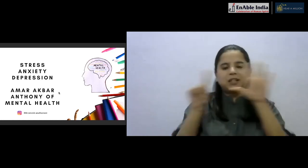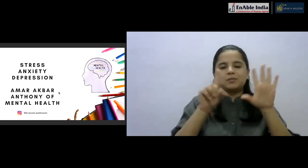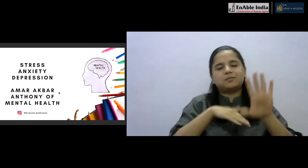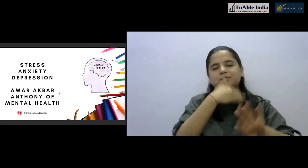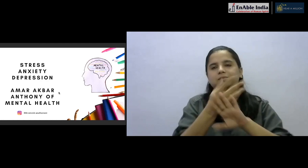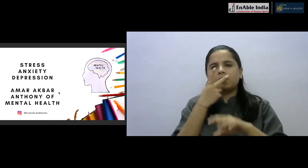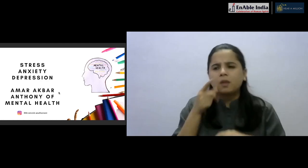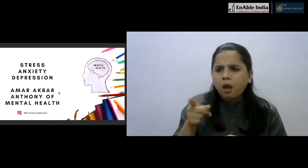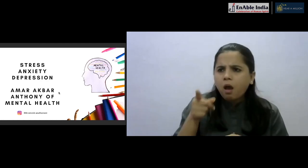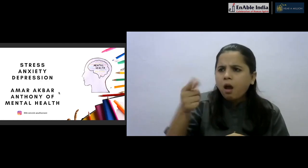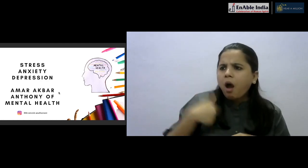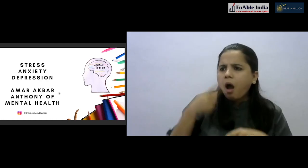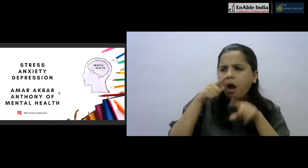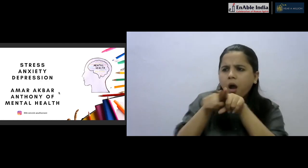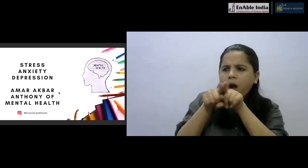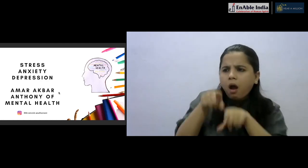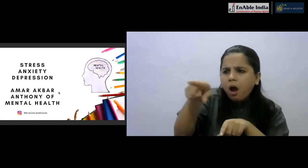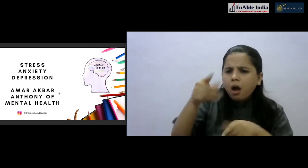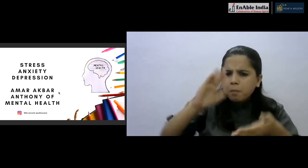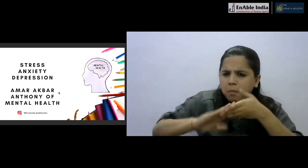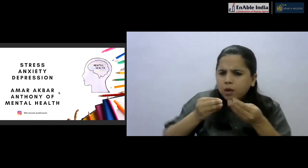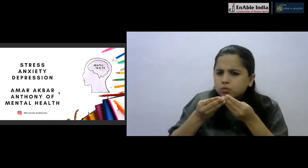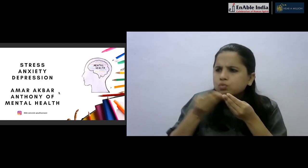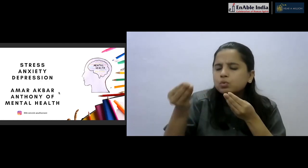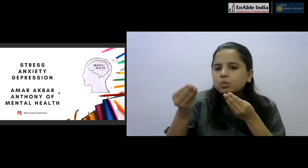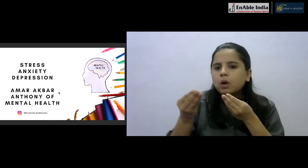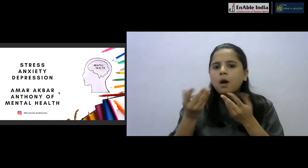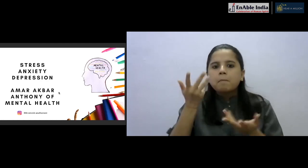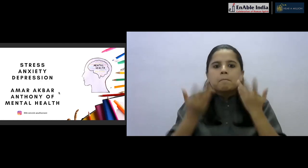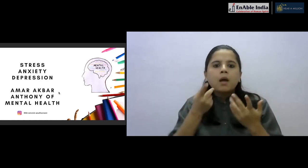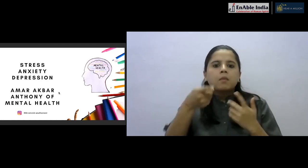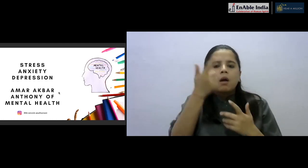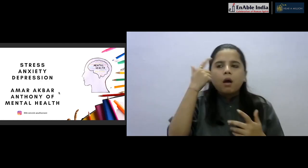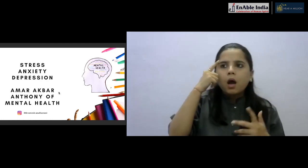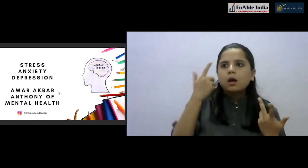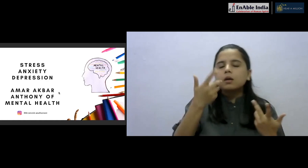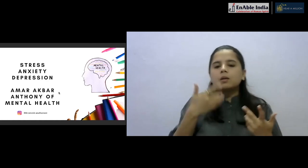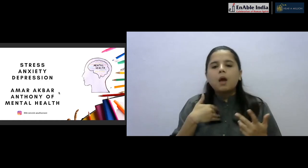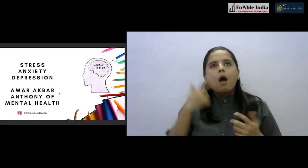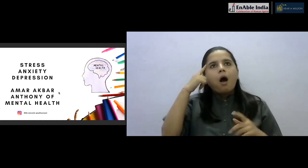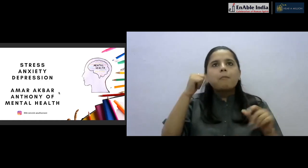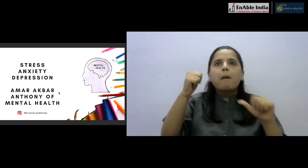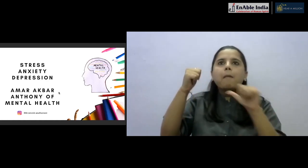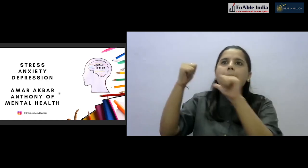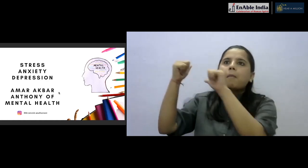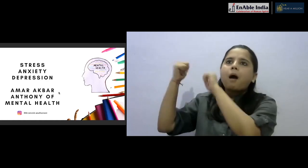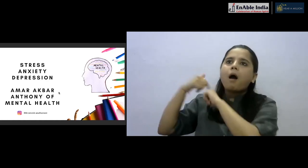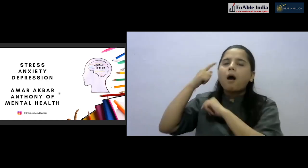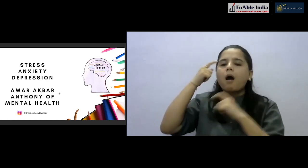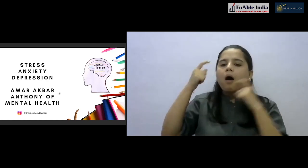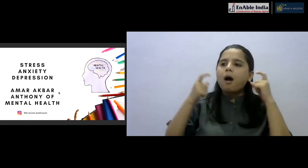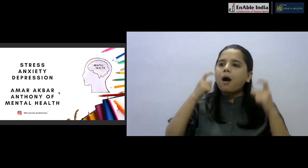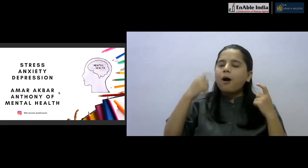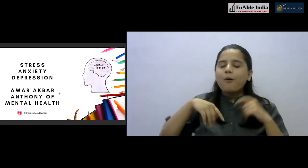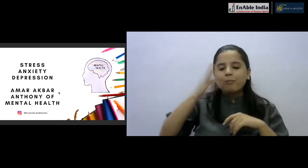your ex-girlfriend is getting married to someone. Now it will throw you in a drive to a memory lane in past. You will think about all